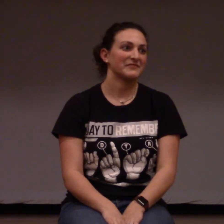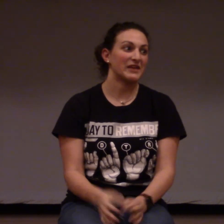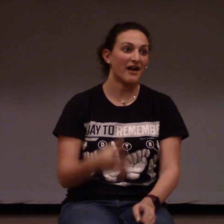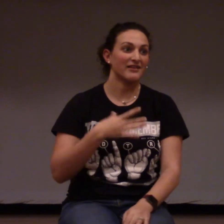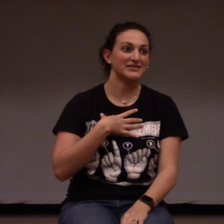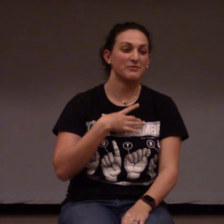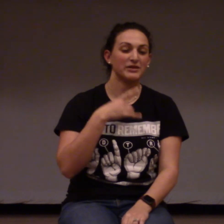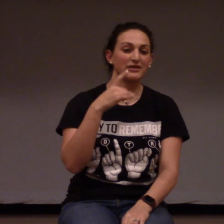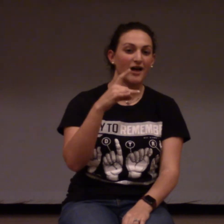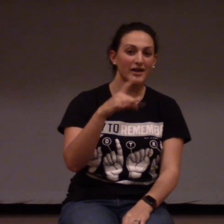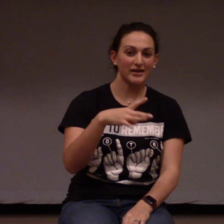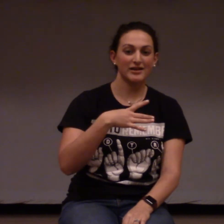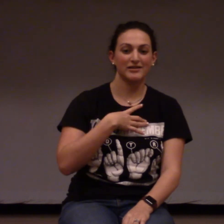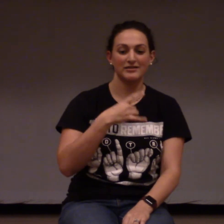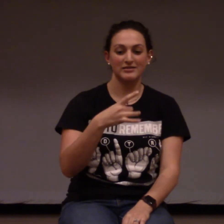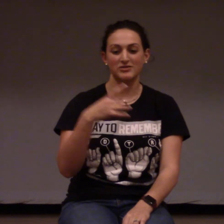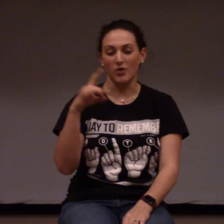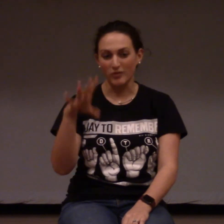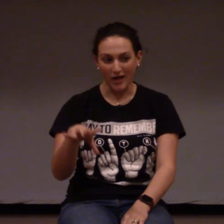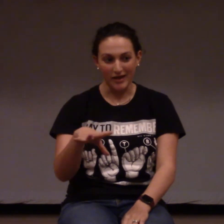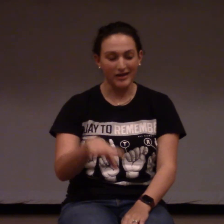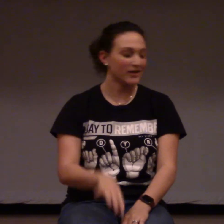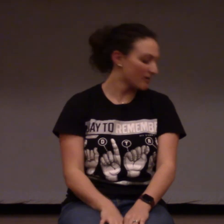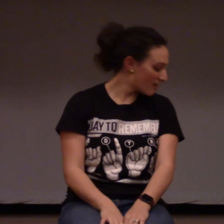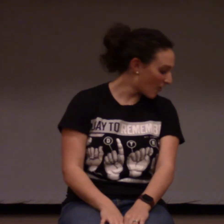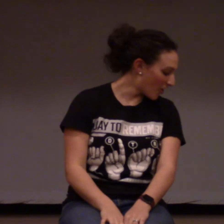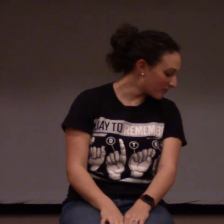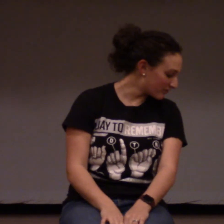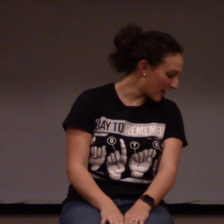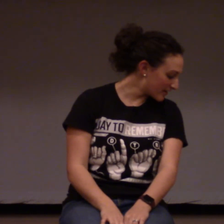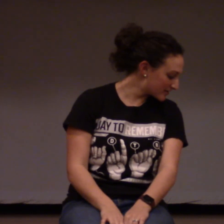Yeah, and same with like, don't like, all of that.